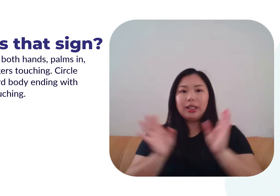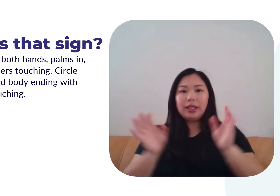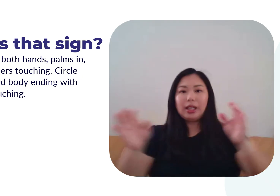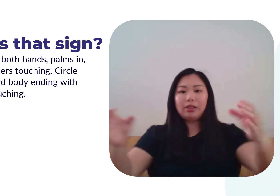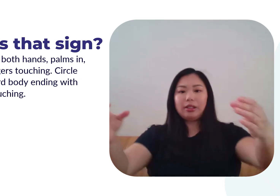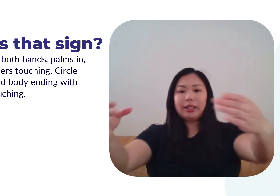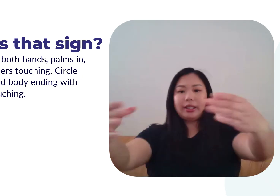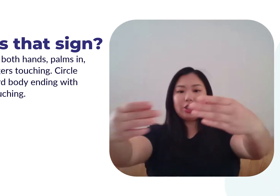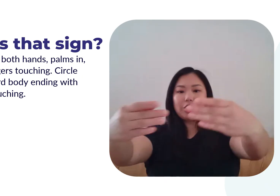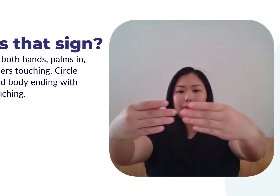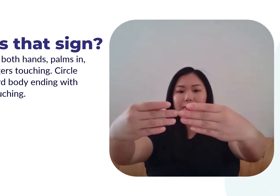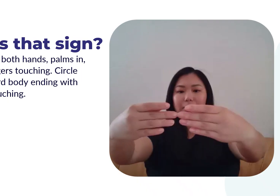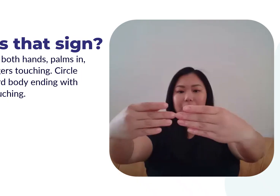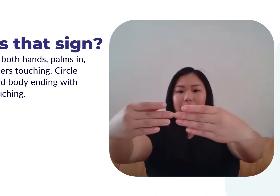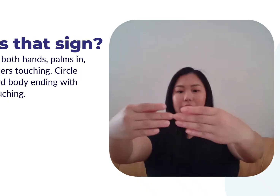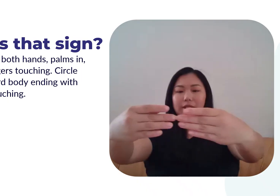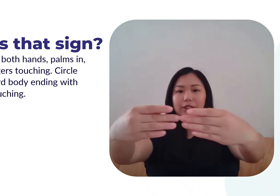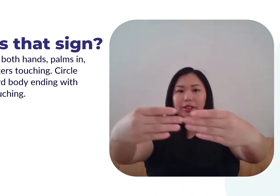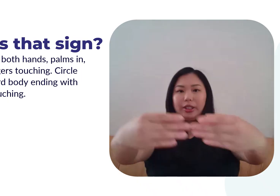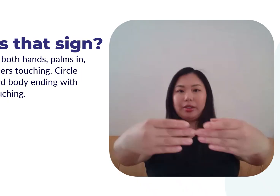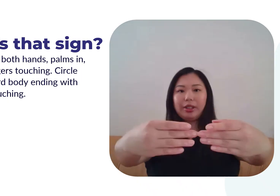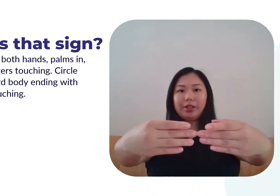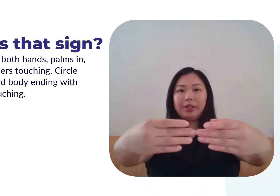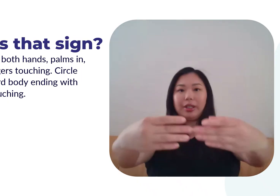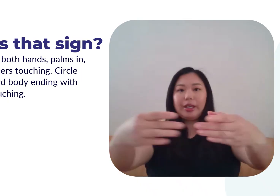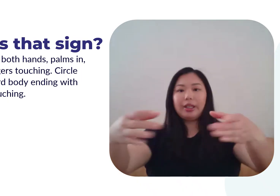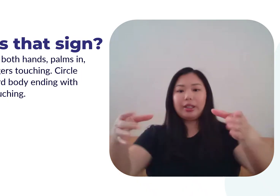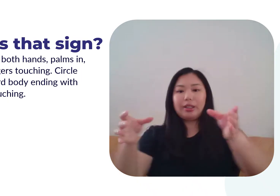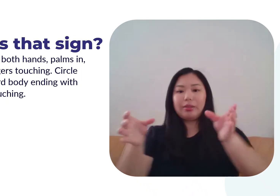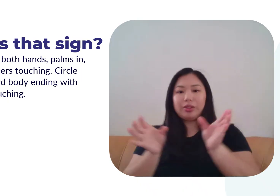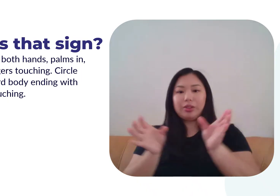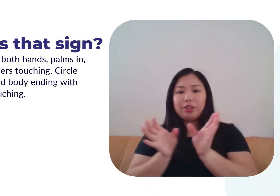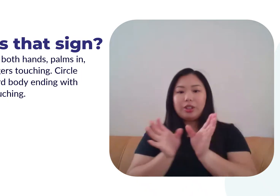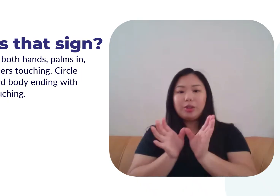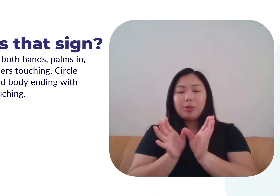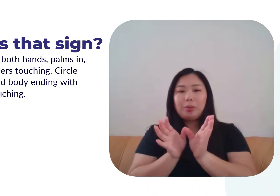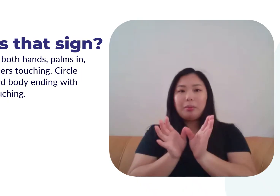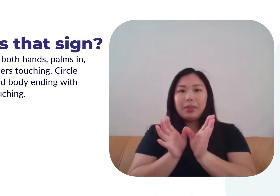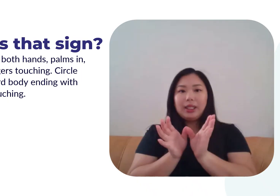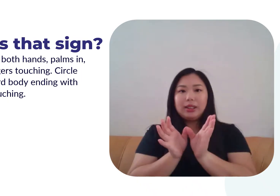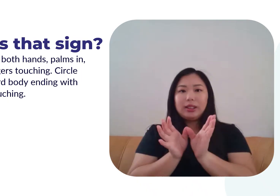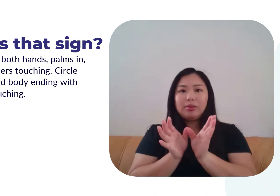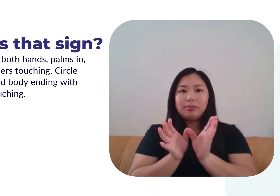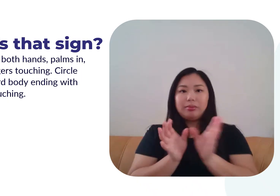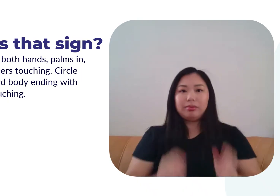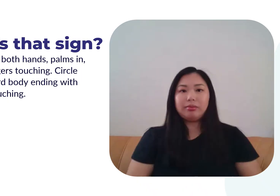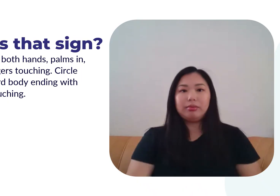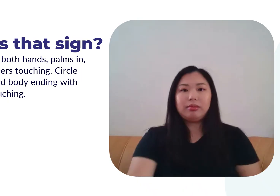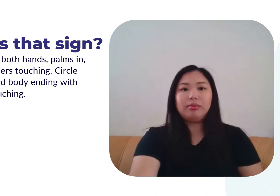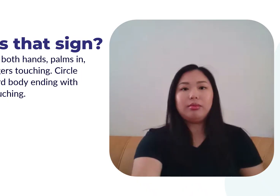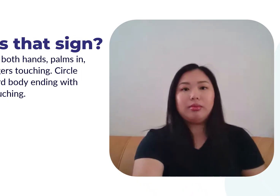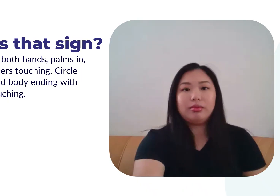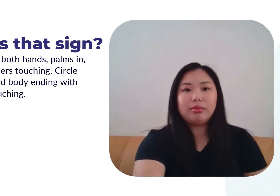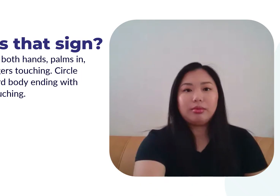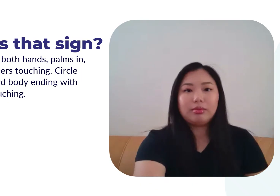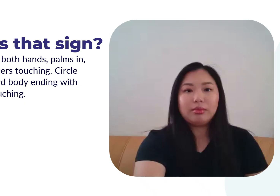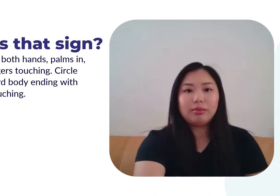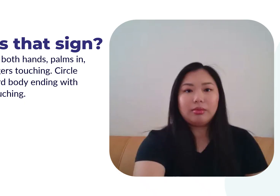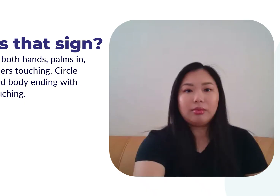thumbs, outlining the shape of a plate. Start out here and come towards you. Plate.